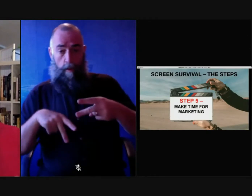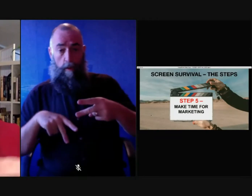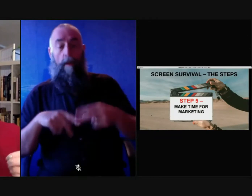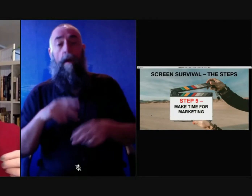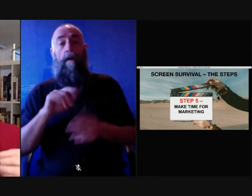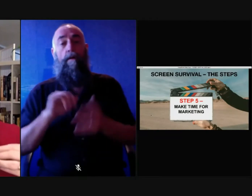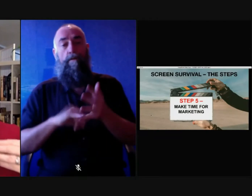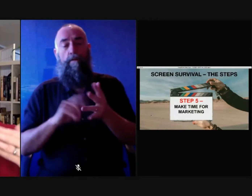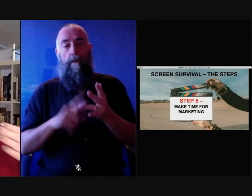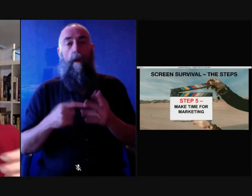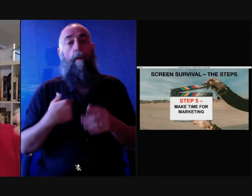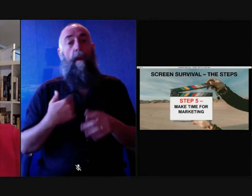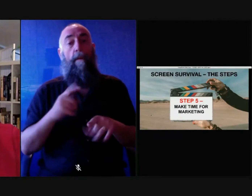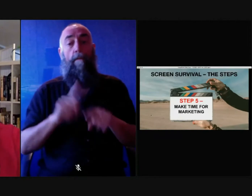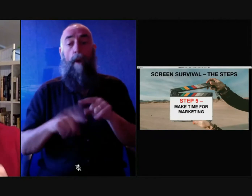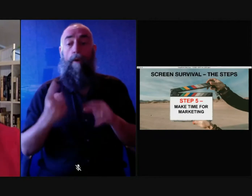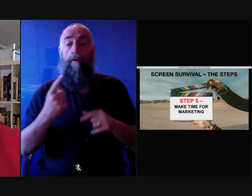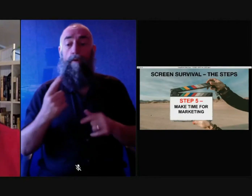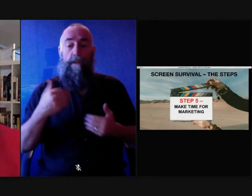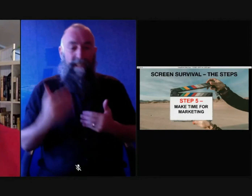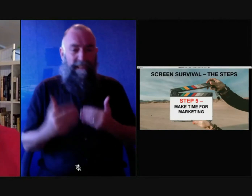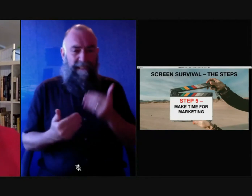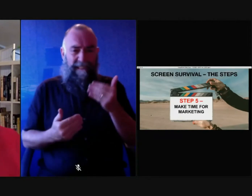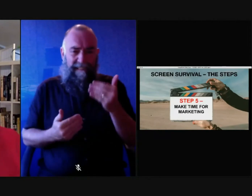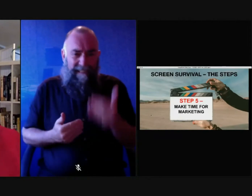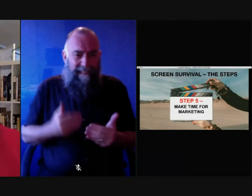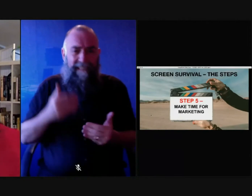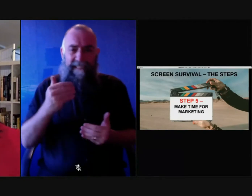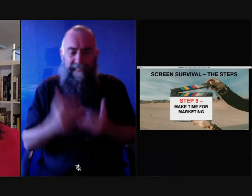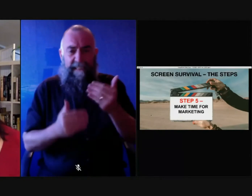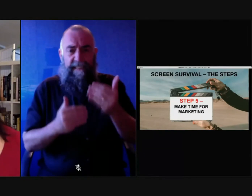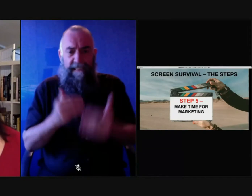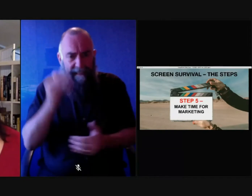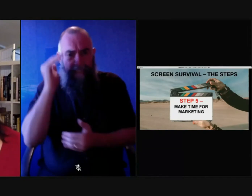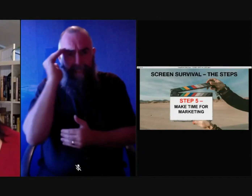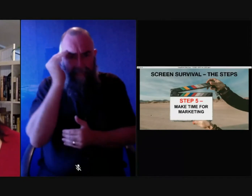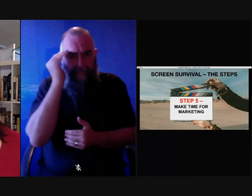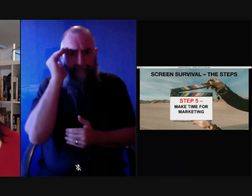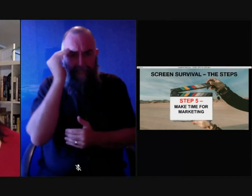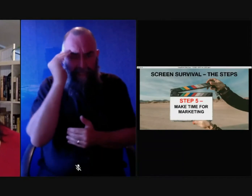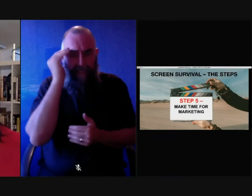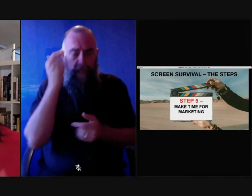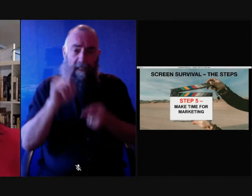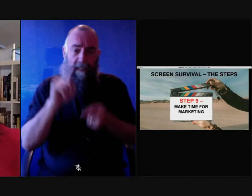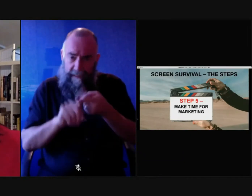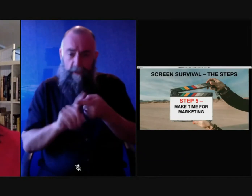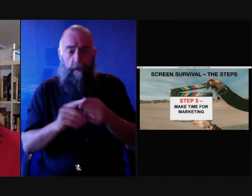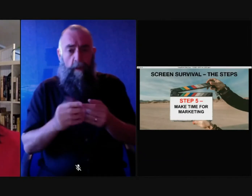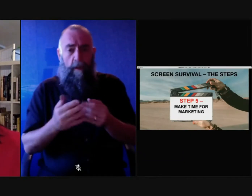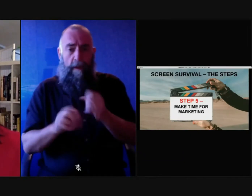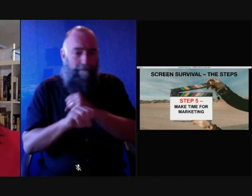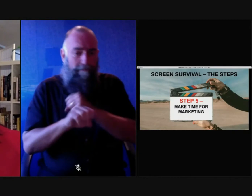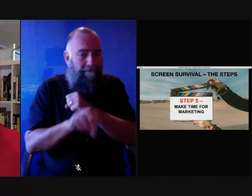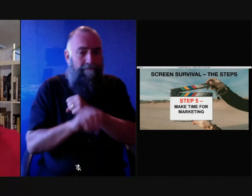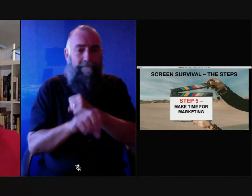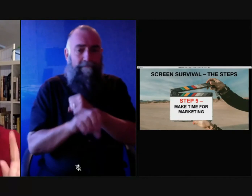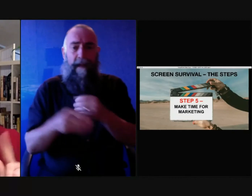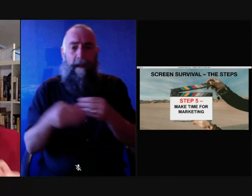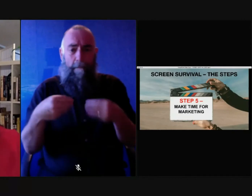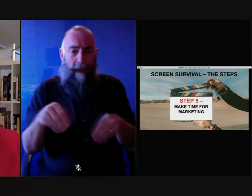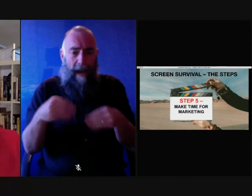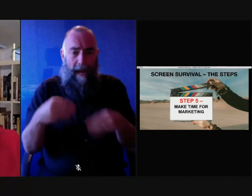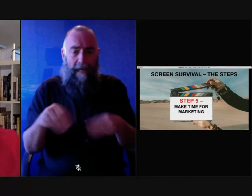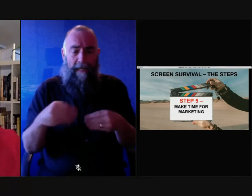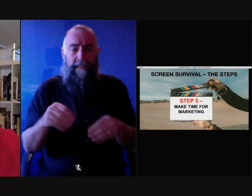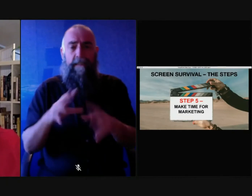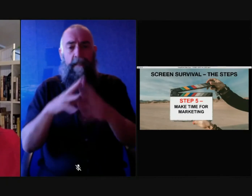to revive themselves once the economics starts to recover. I'm just